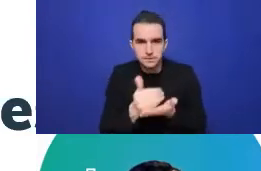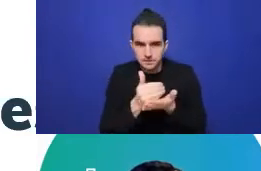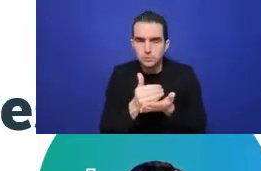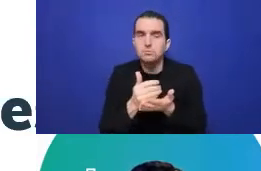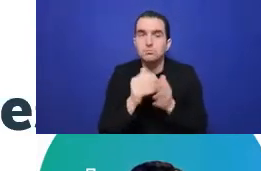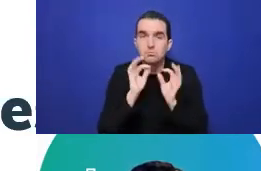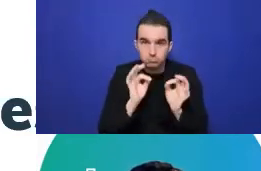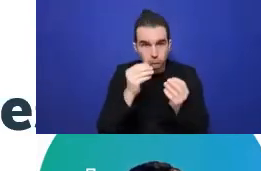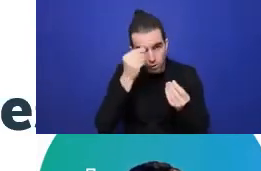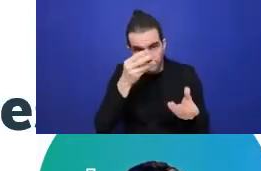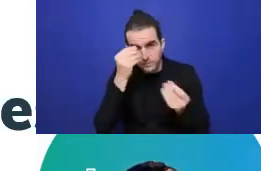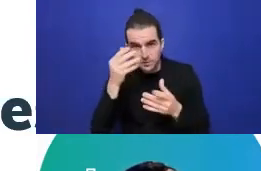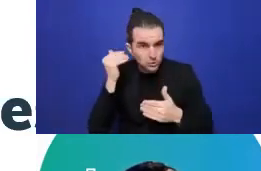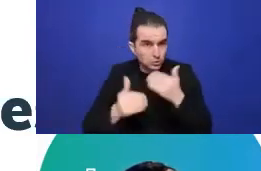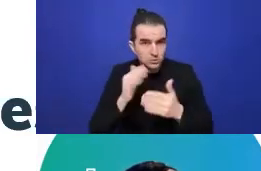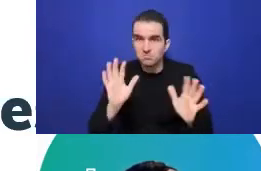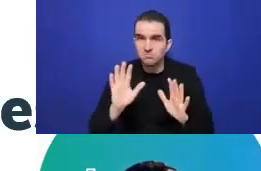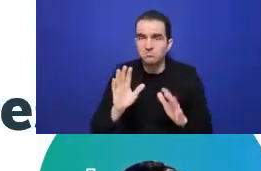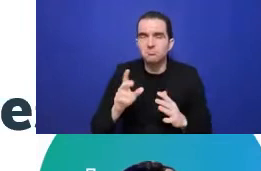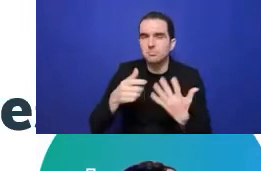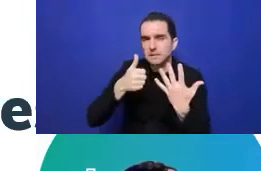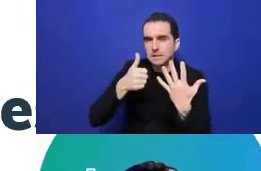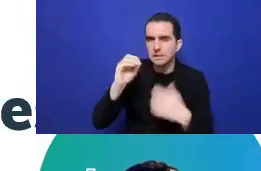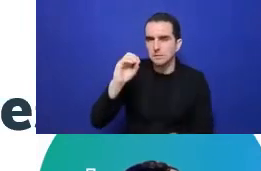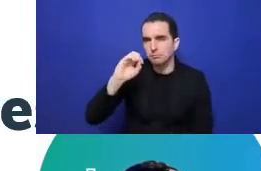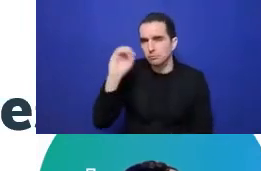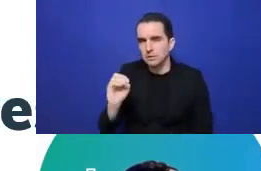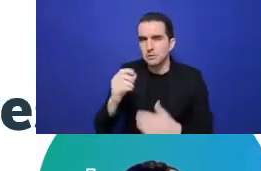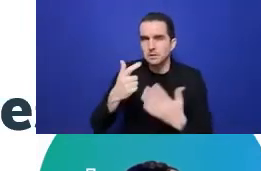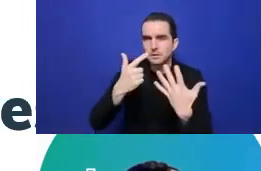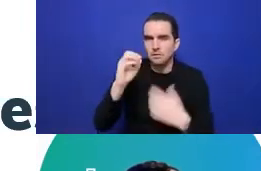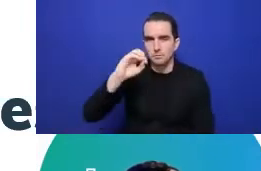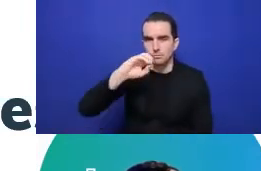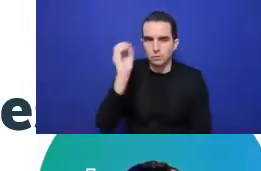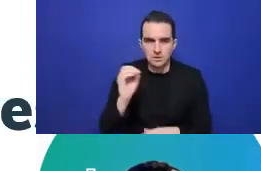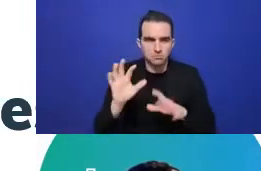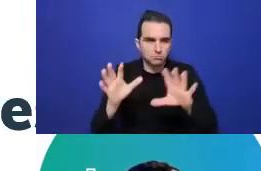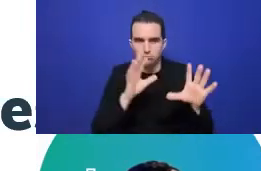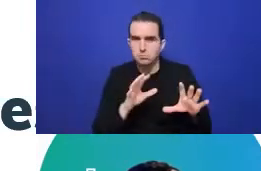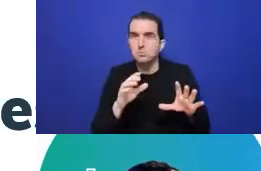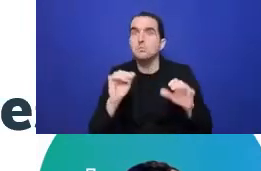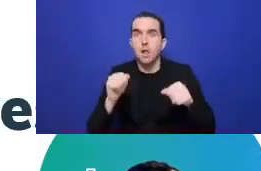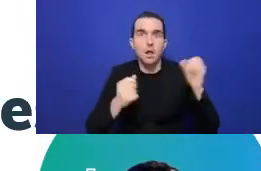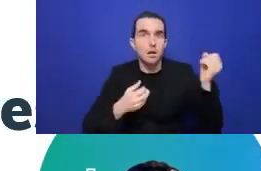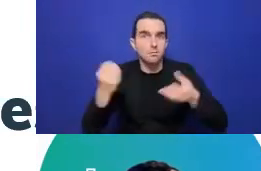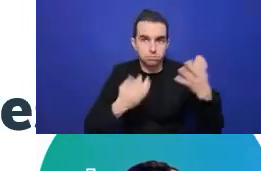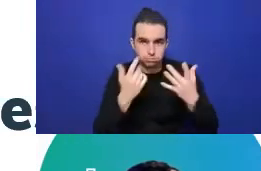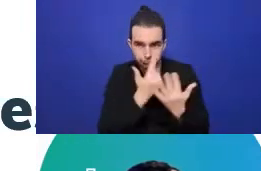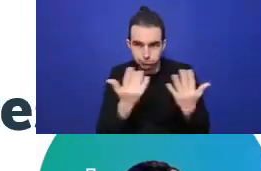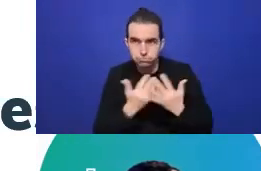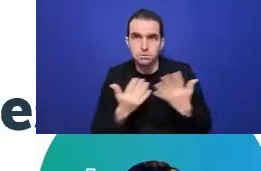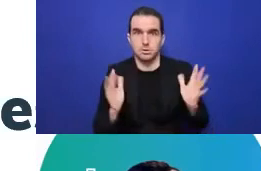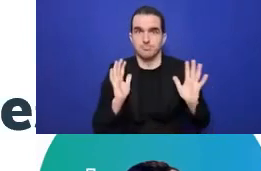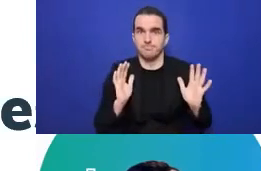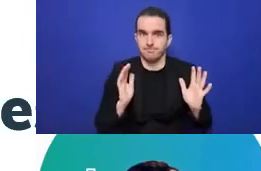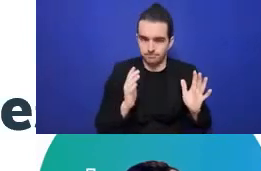available on this. So compared with the data availability, we still see the government